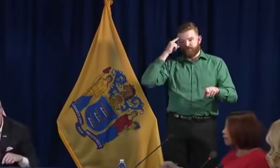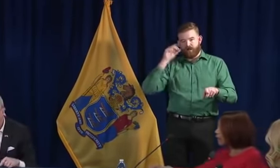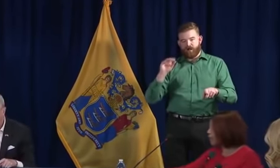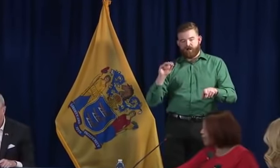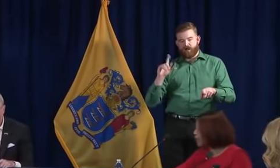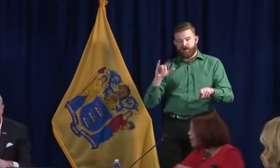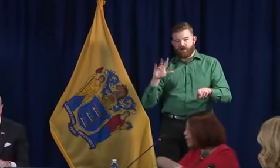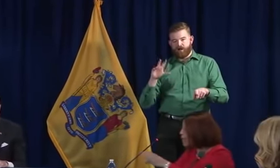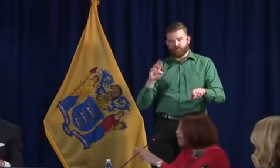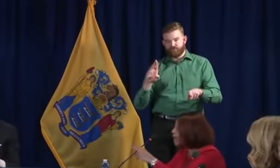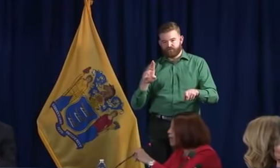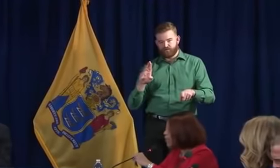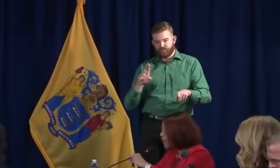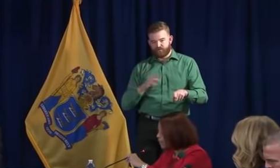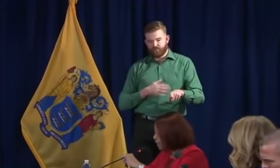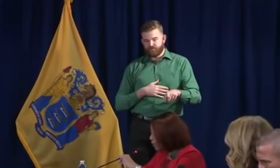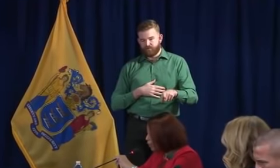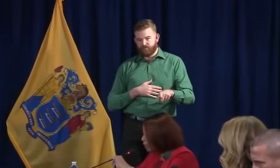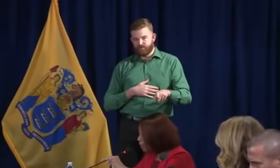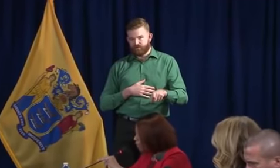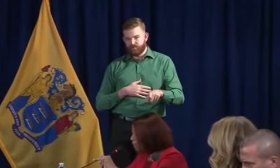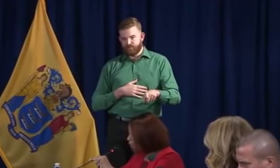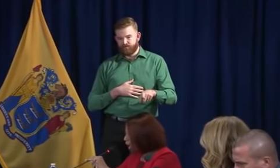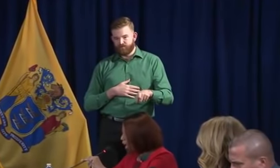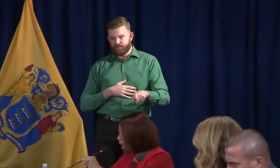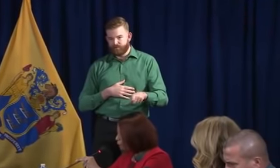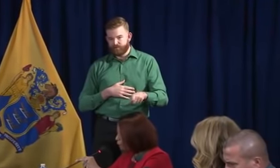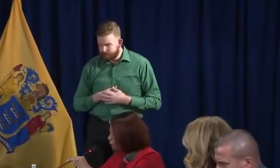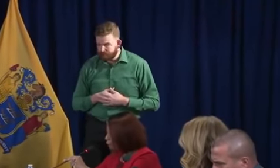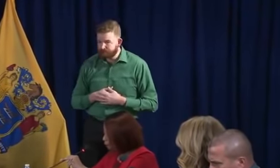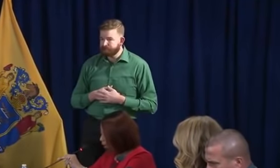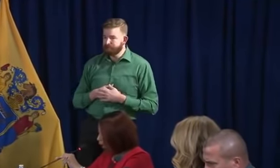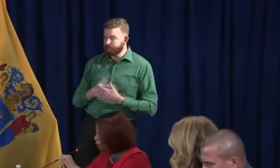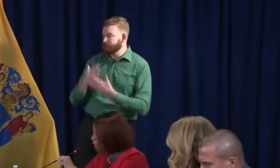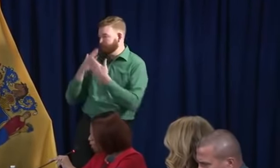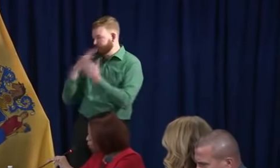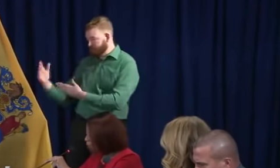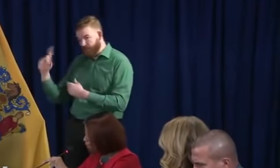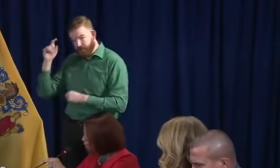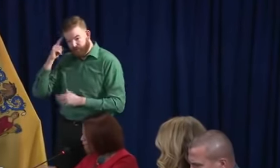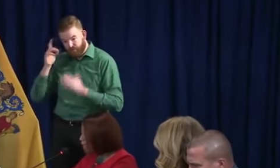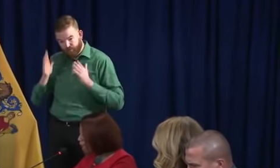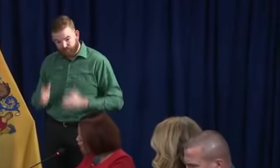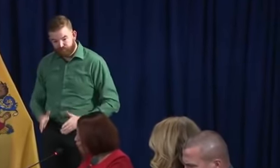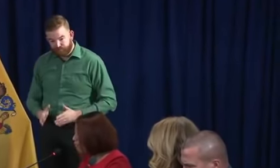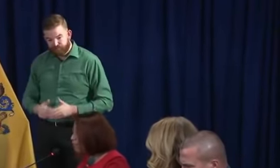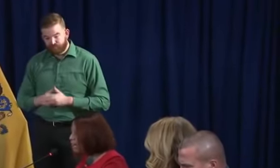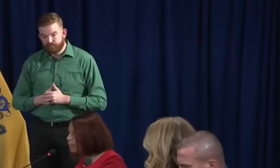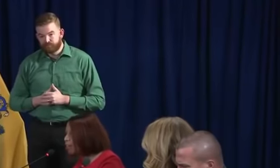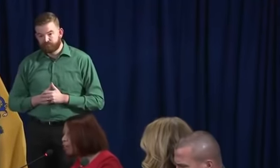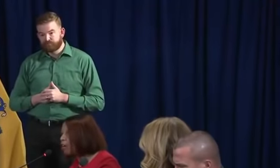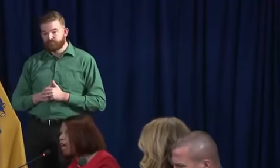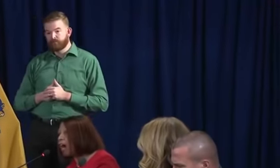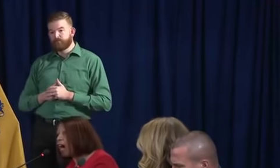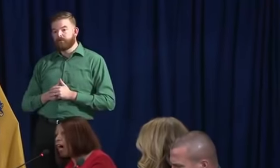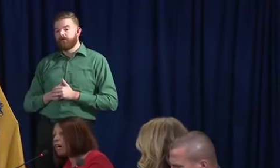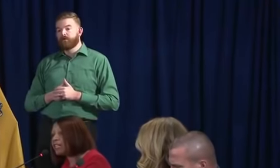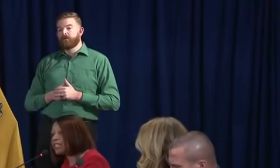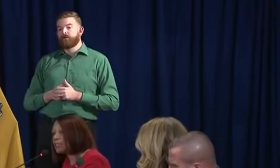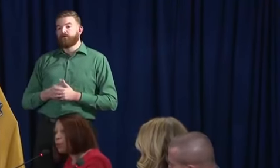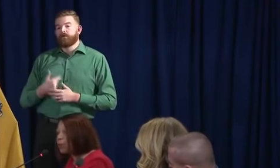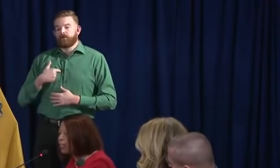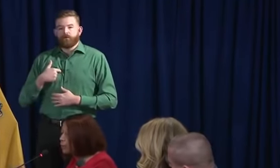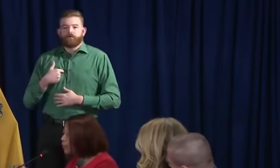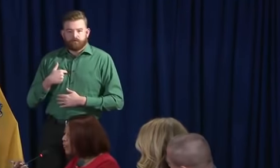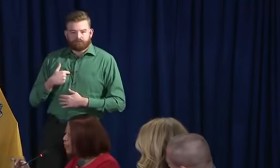Oliver. Thank you, Governor Murphy. I was so pleased that the governor